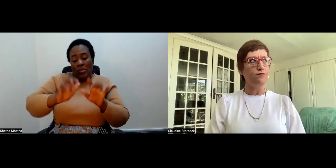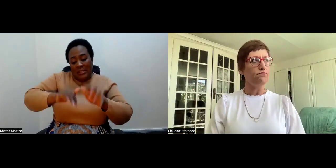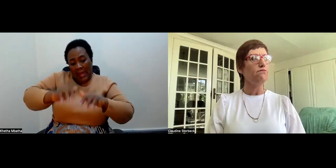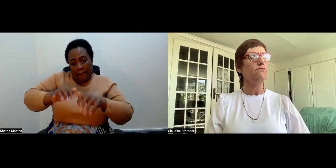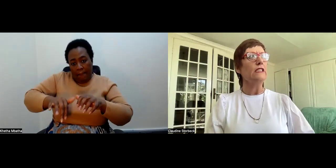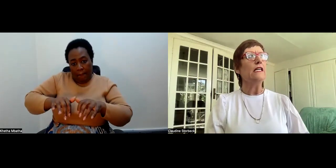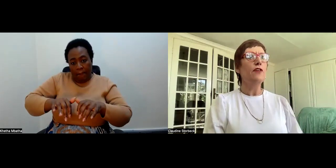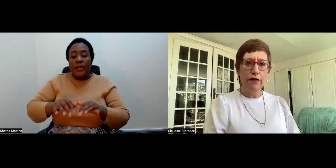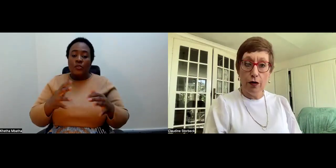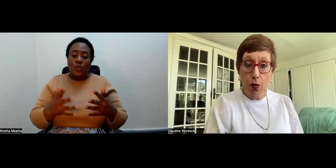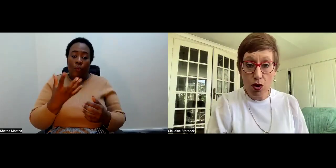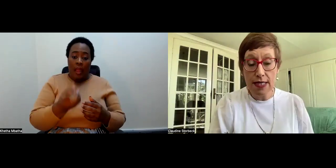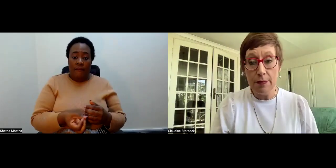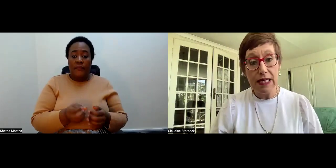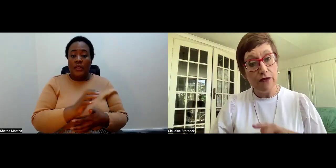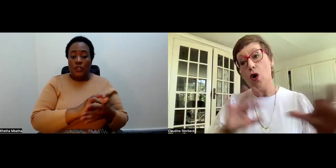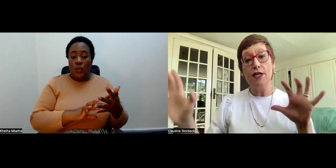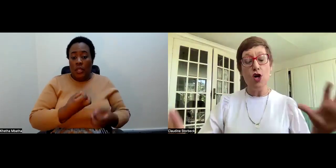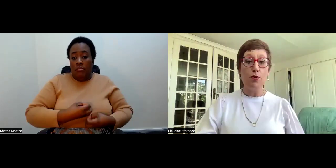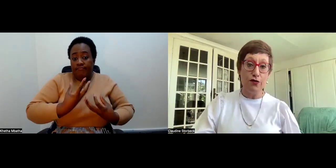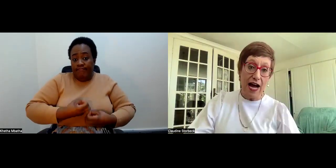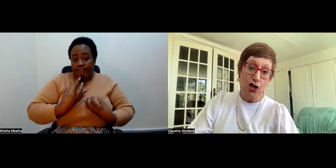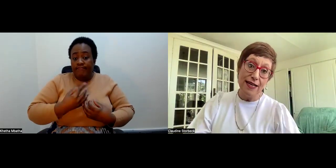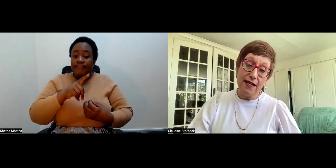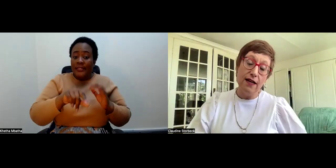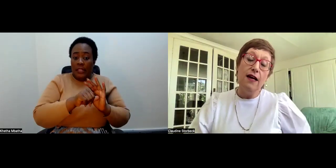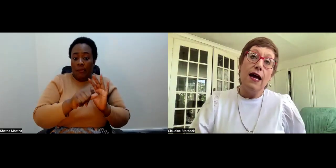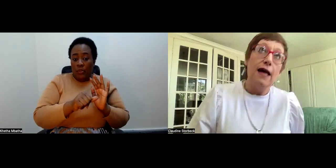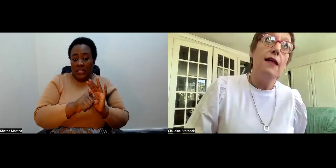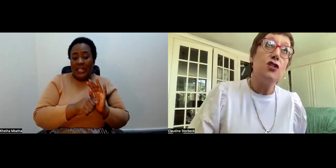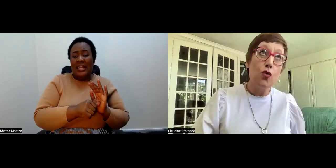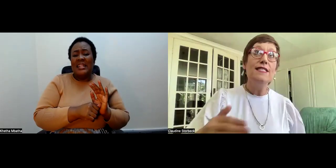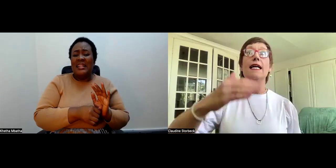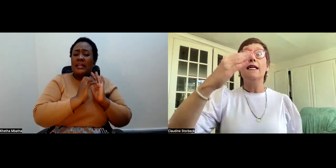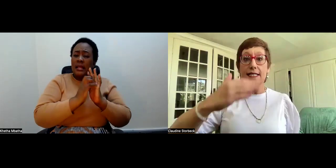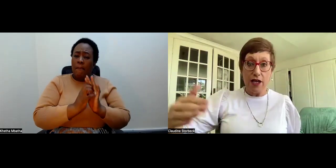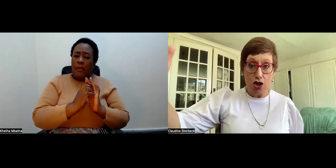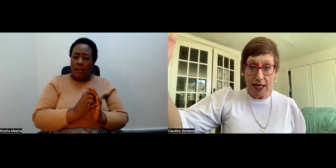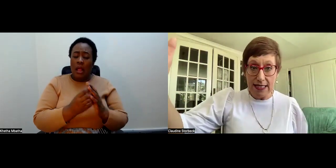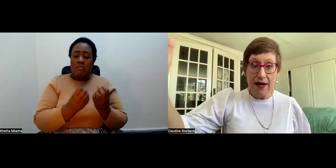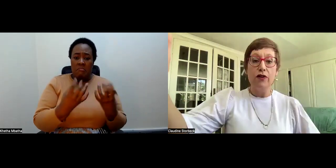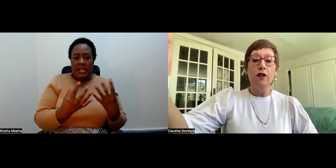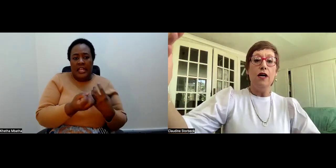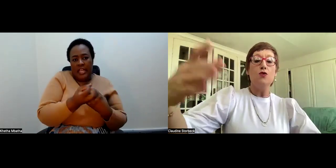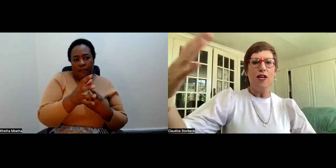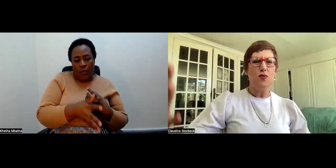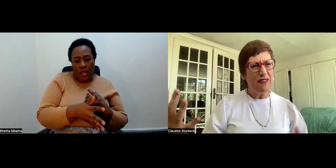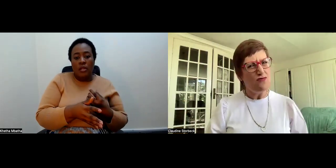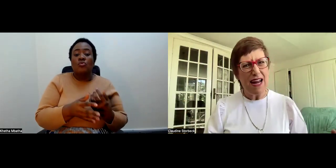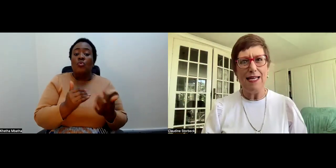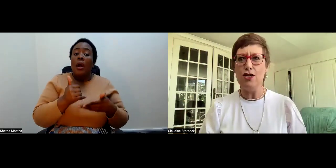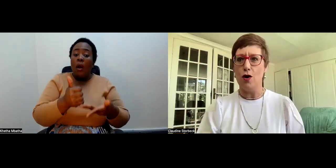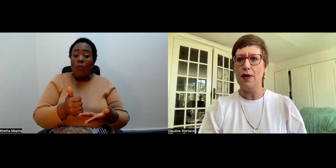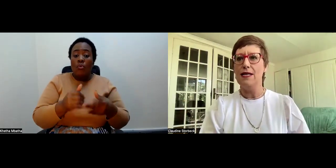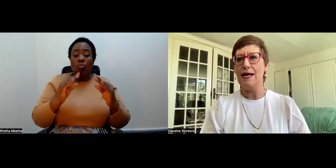storytelling. Very, very important. And I'm going to give you whole examples of how to link storytelling and take it to the next level, as well as we